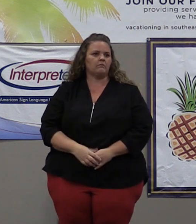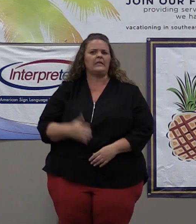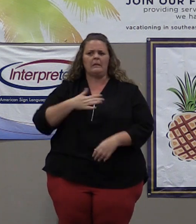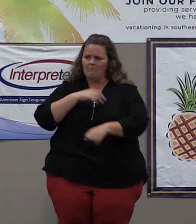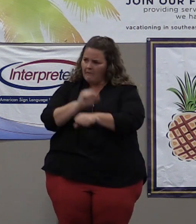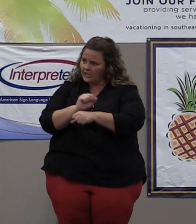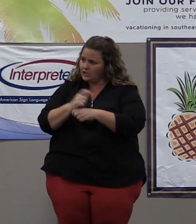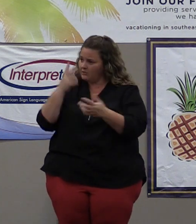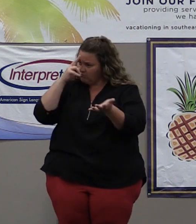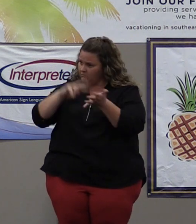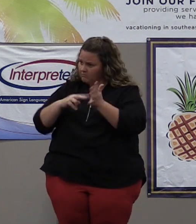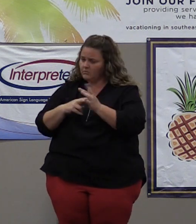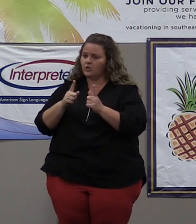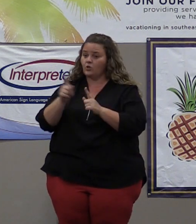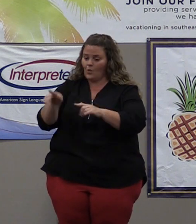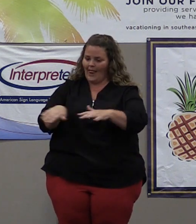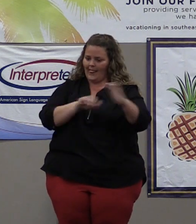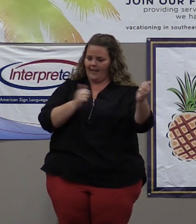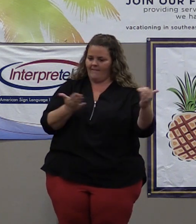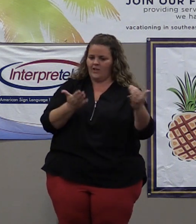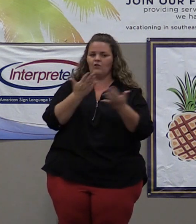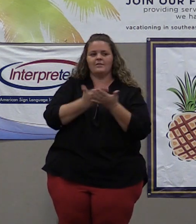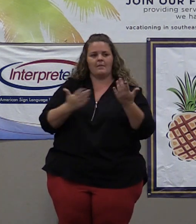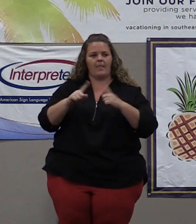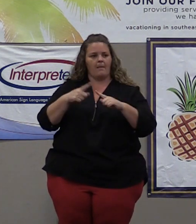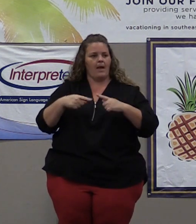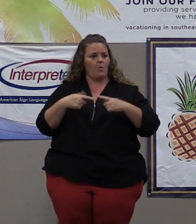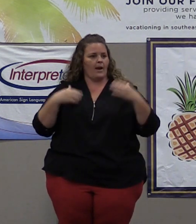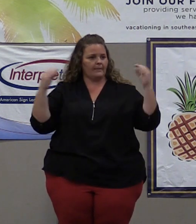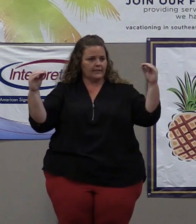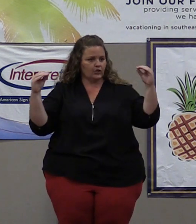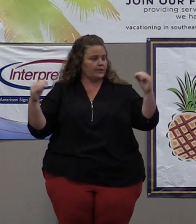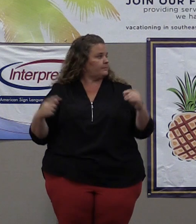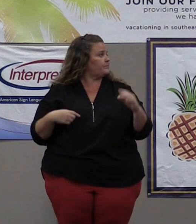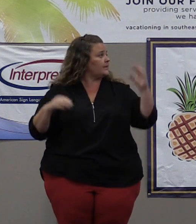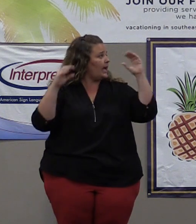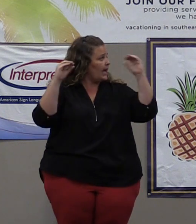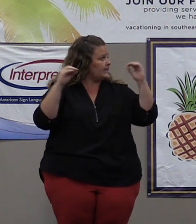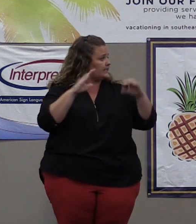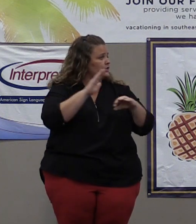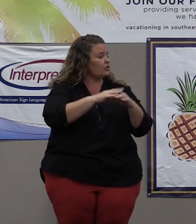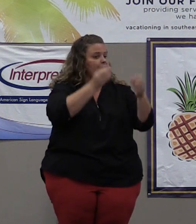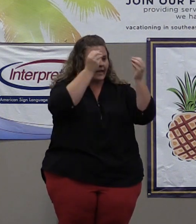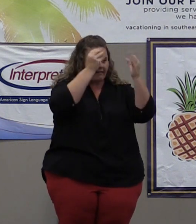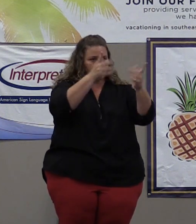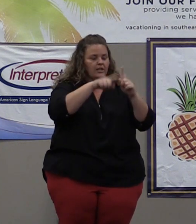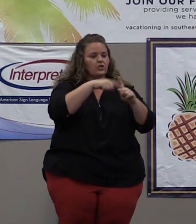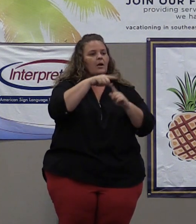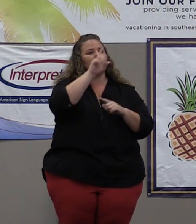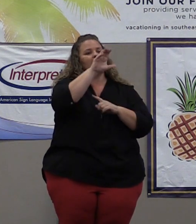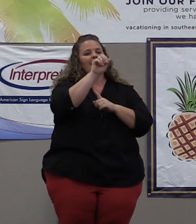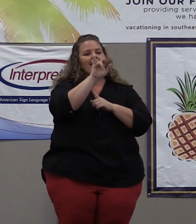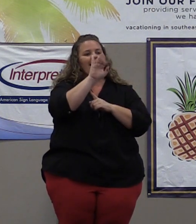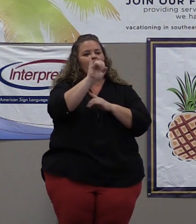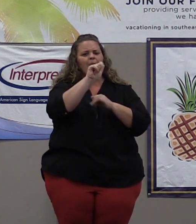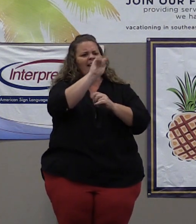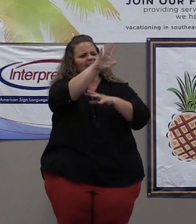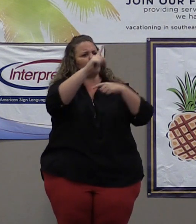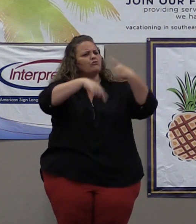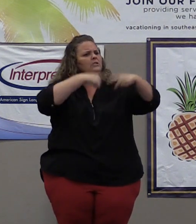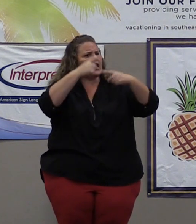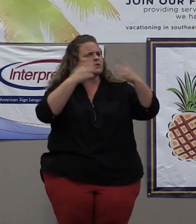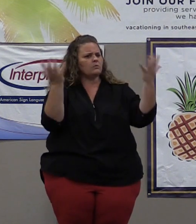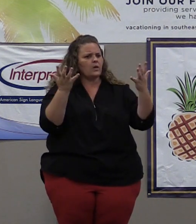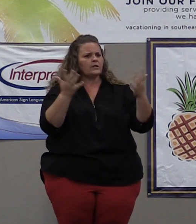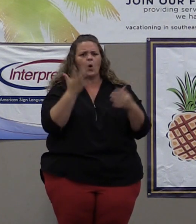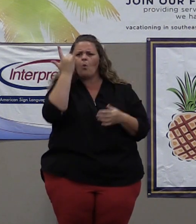job is to make sure that you leave here knowing something about what I teach. I teach on information about the Caribbean and some of the signs.